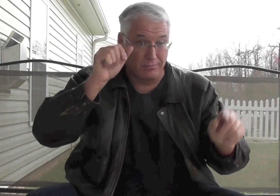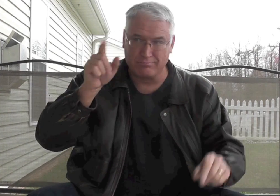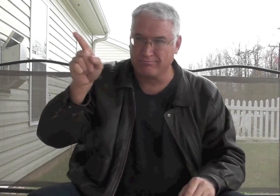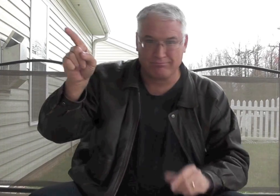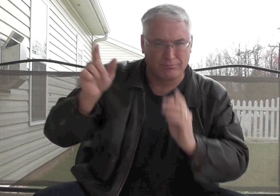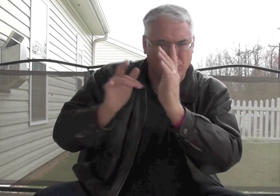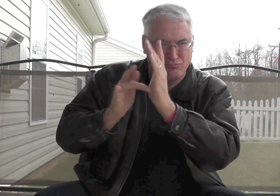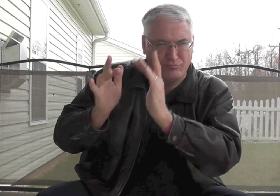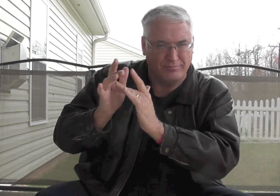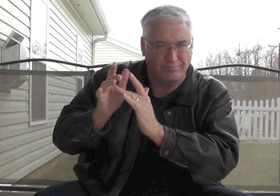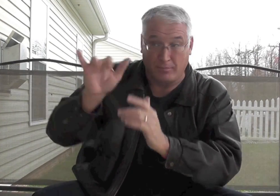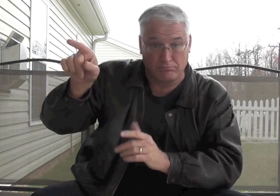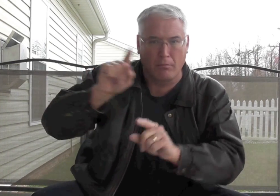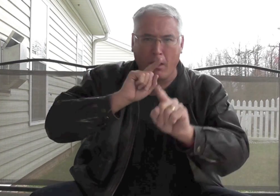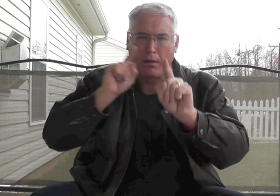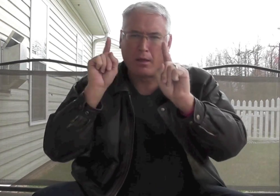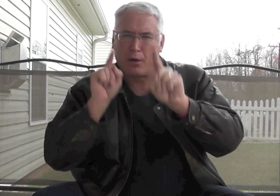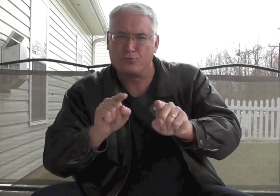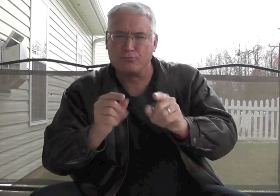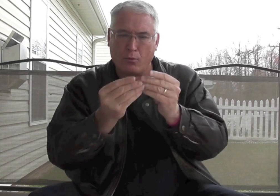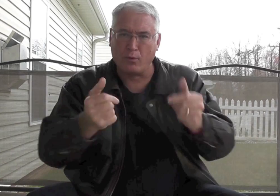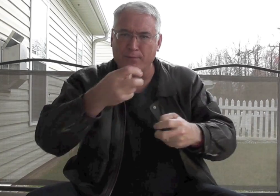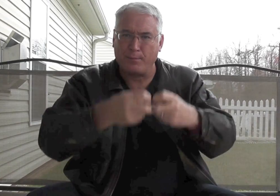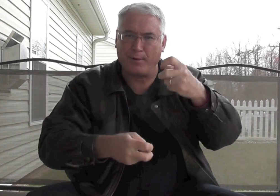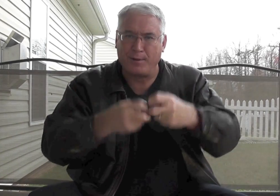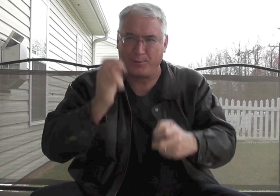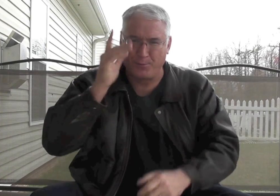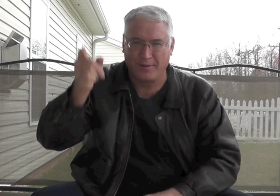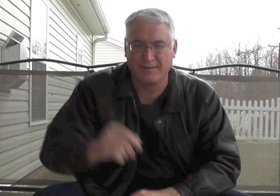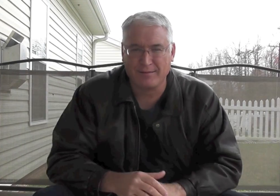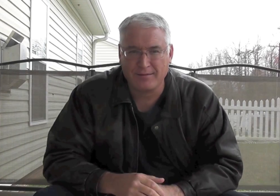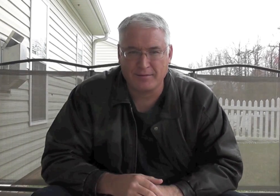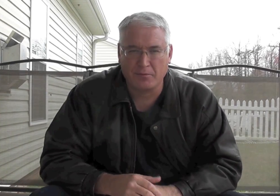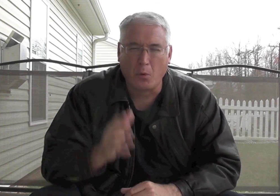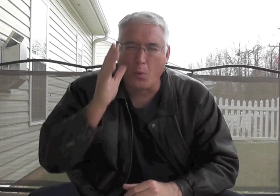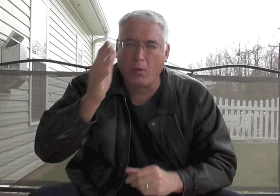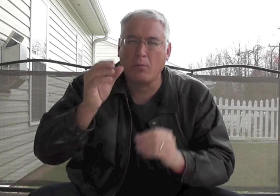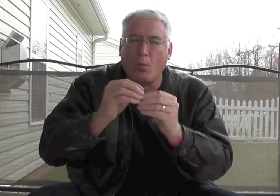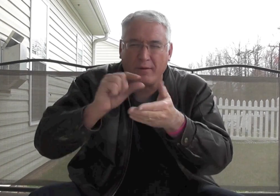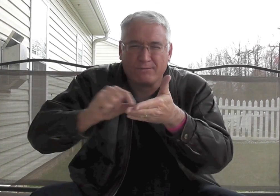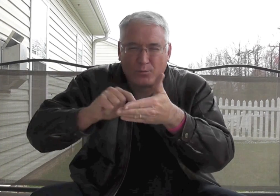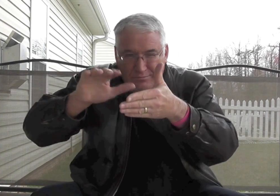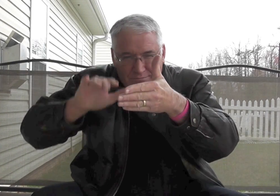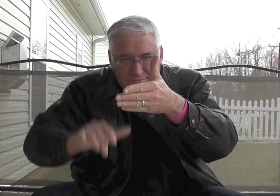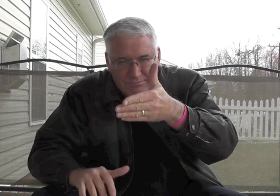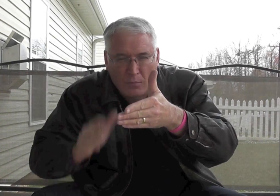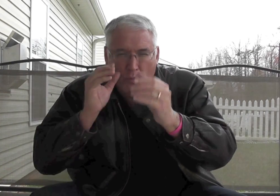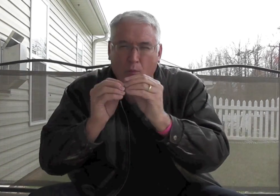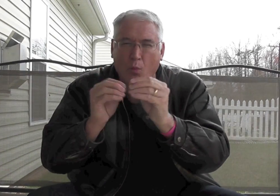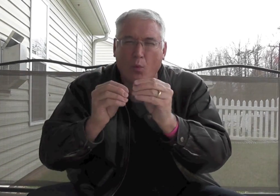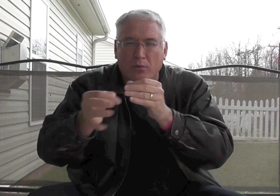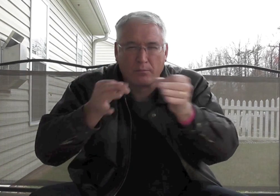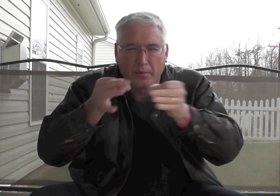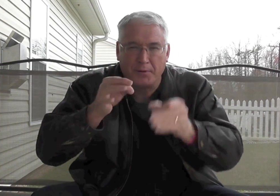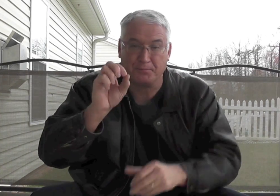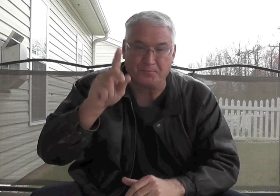He's comparing Adam to Jesus. And the answer is that Jesus solves the problem of sin. We're going to learn more about that